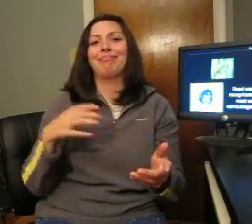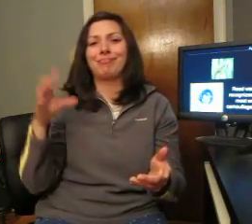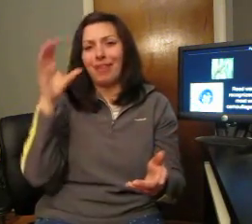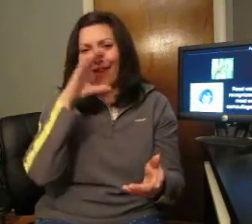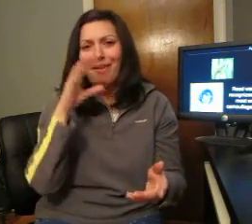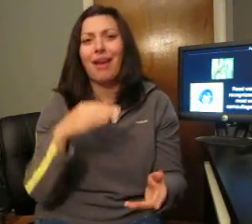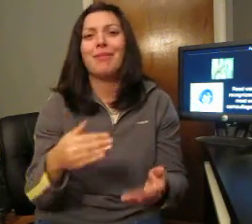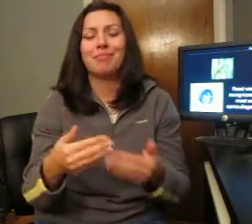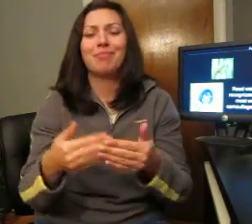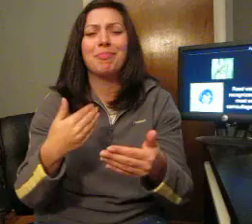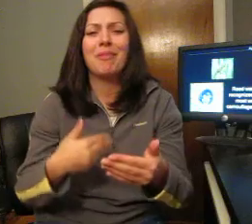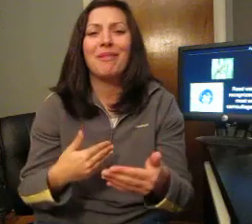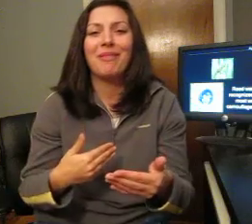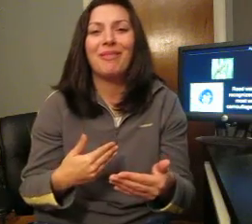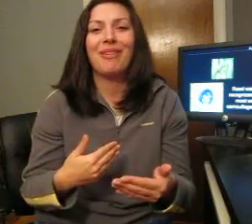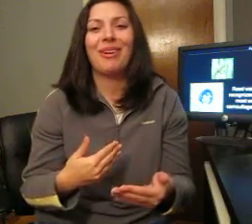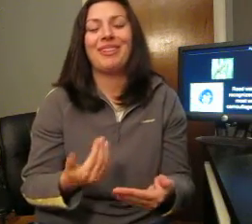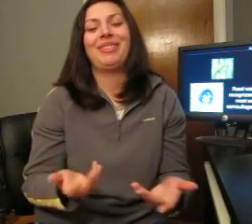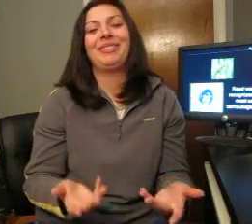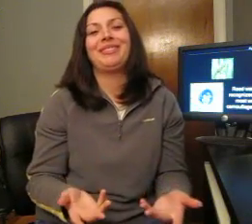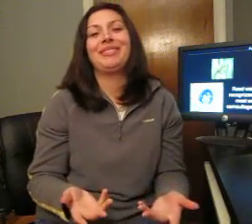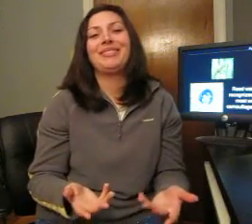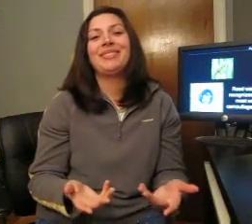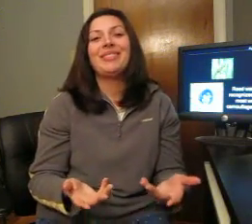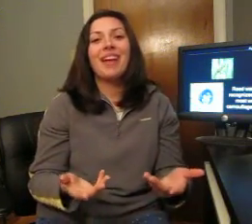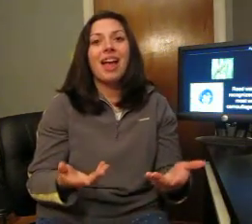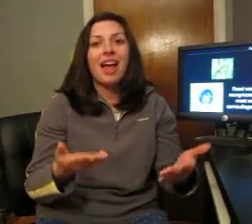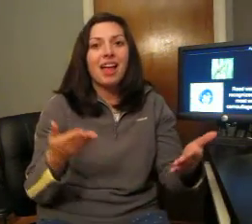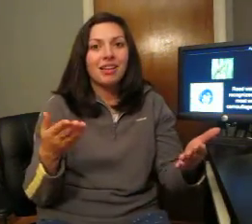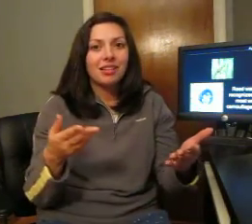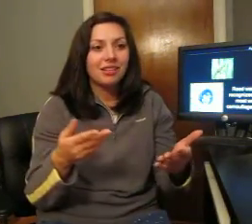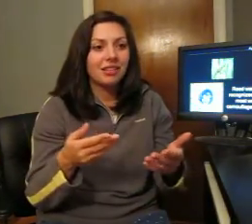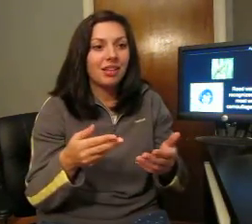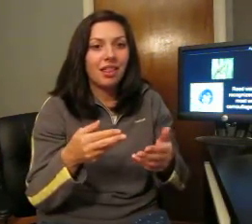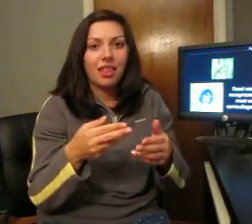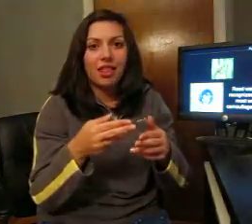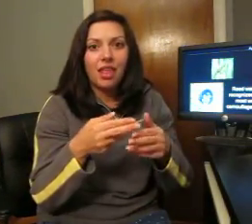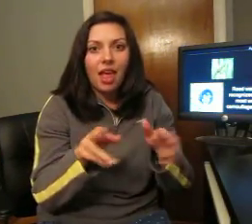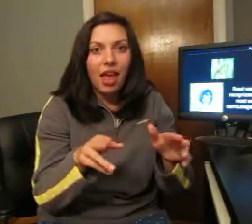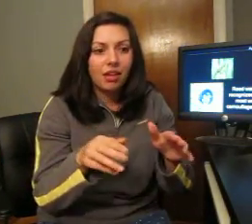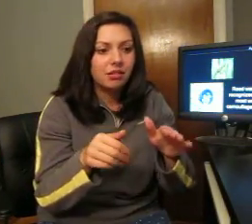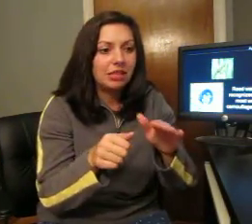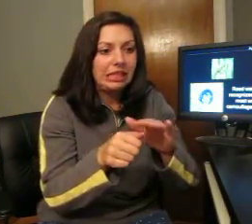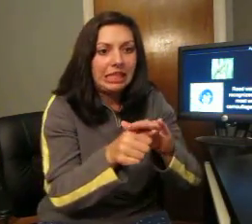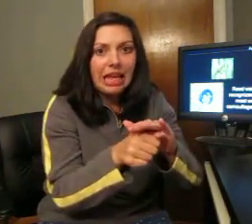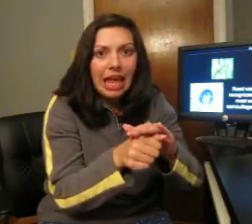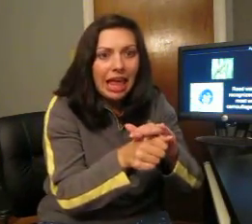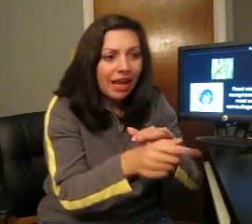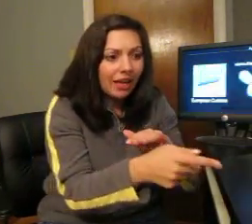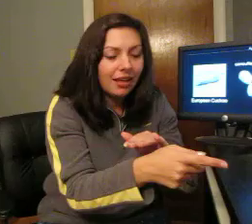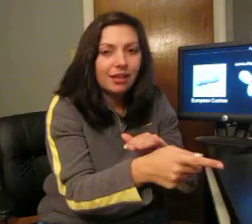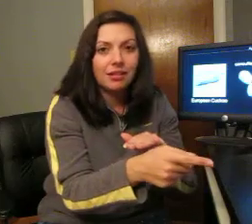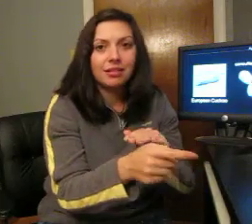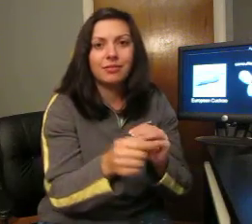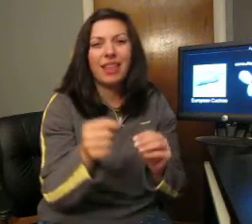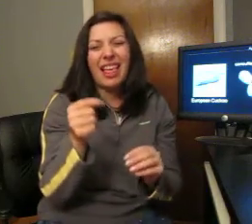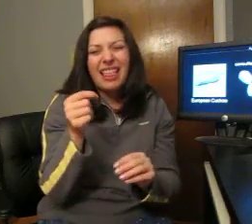egg is very camouflaged, right? It's hidden among these other eggs. Nevertheless, there are subtle differences if we actually scroll back a little